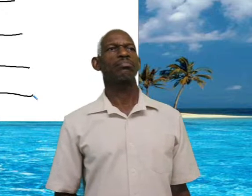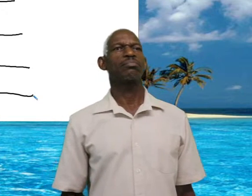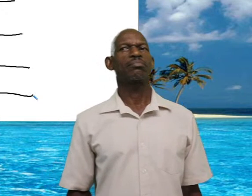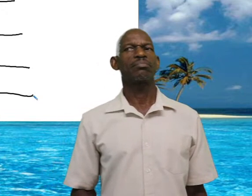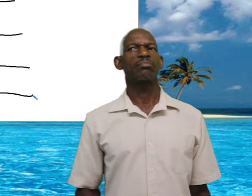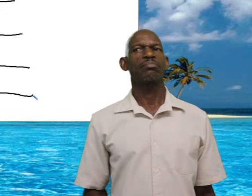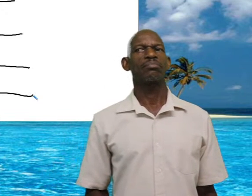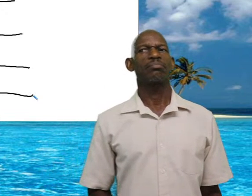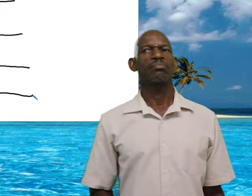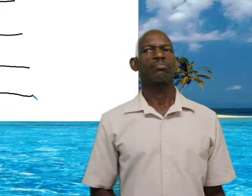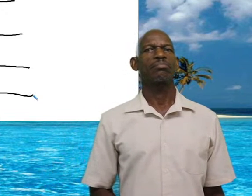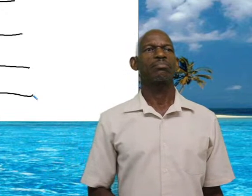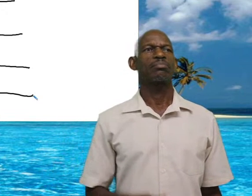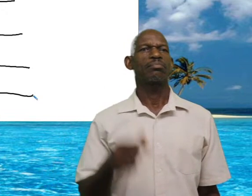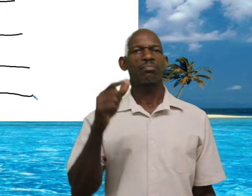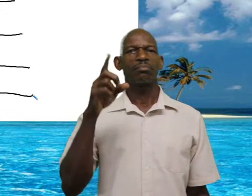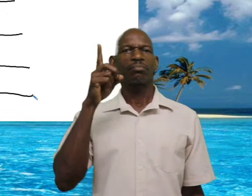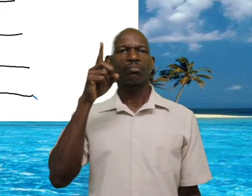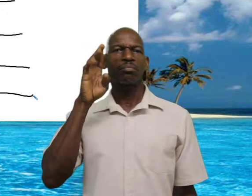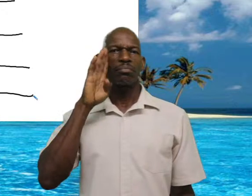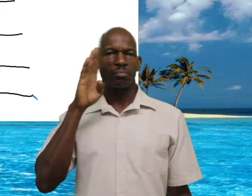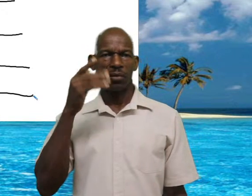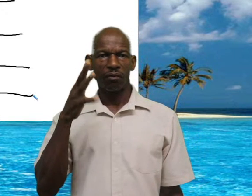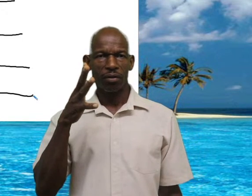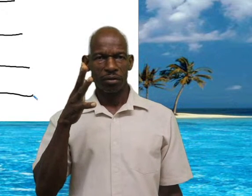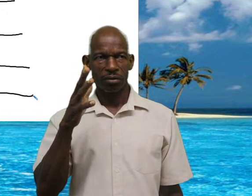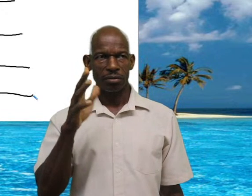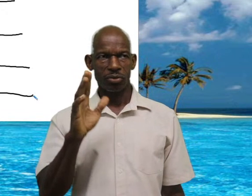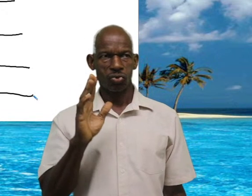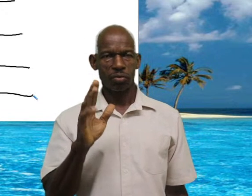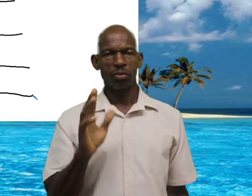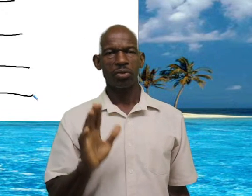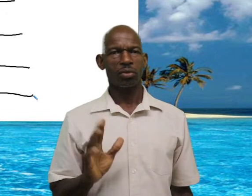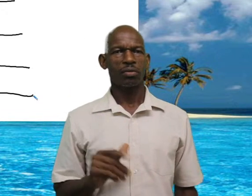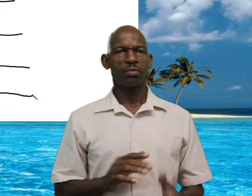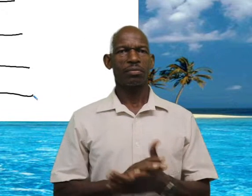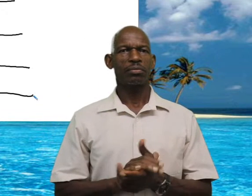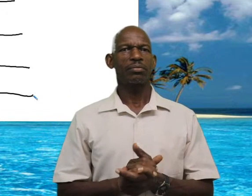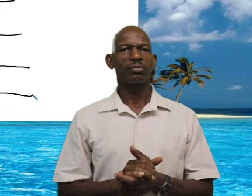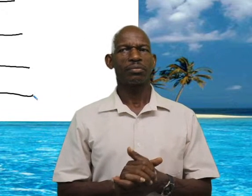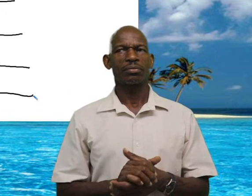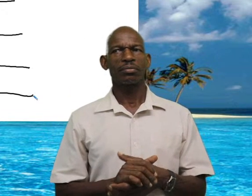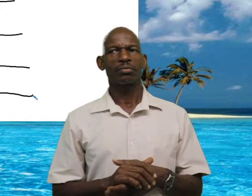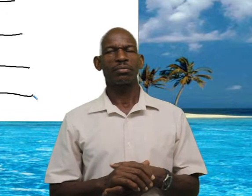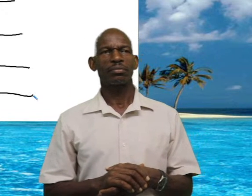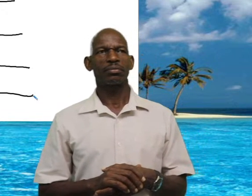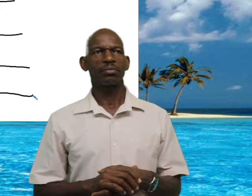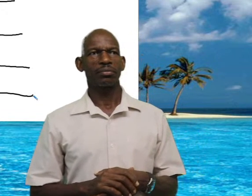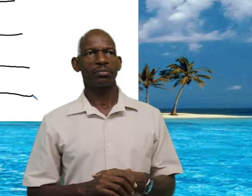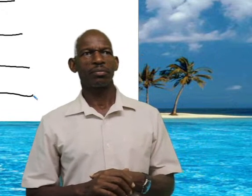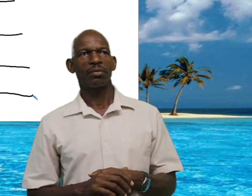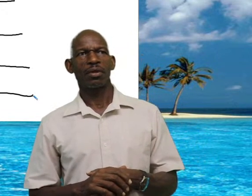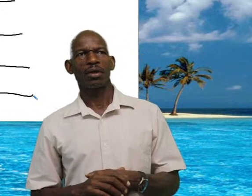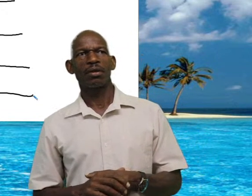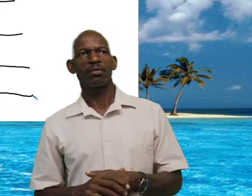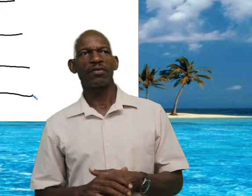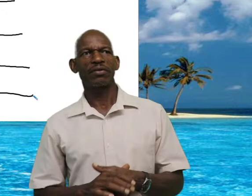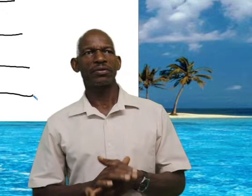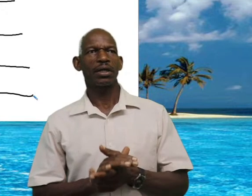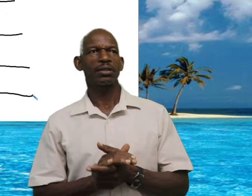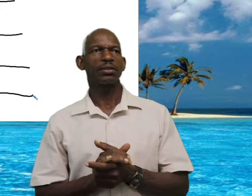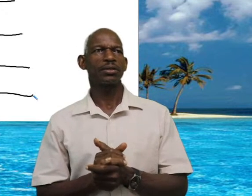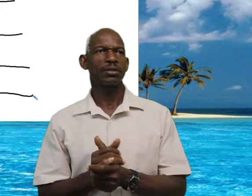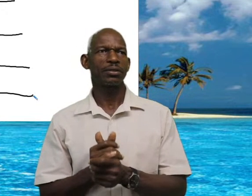I seem like Donna is finished, and she's looking at the screen. Everybody should be finished with